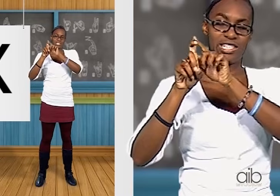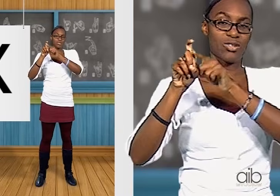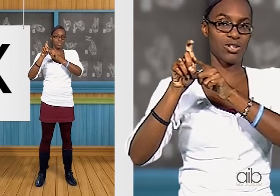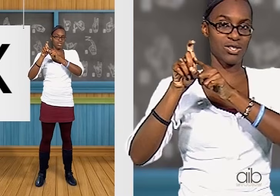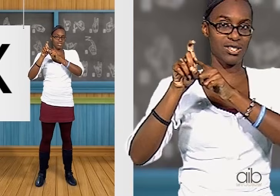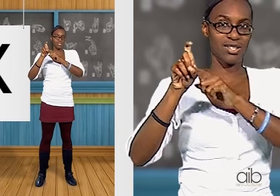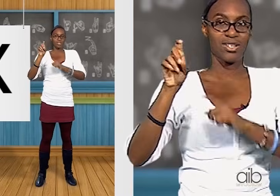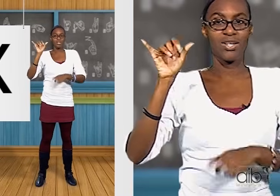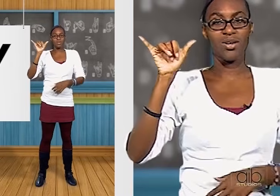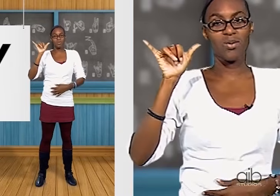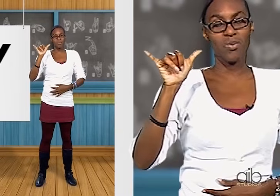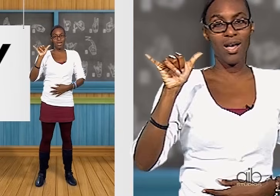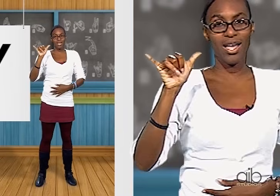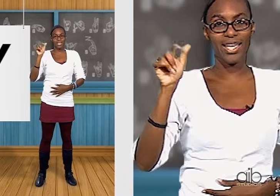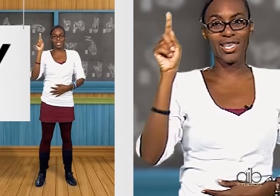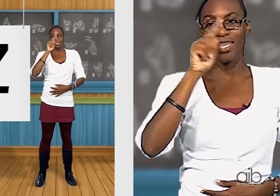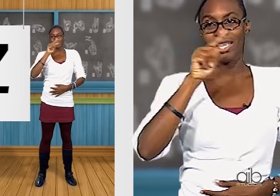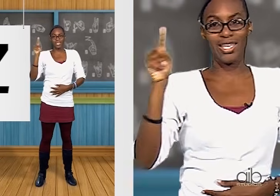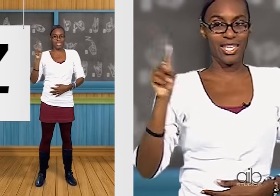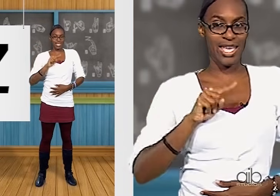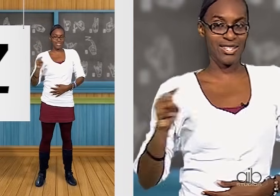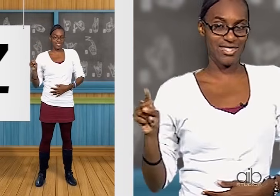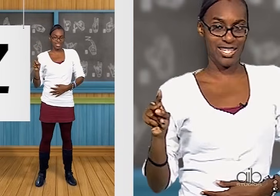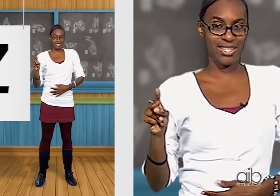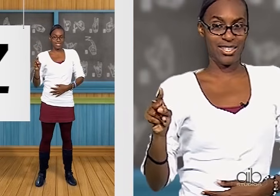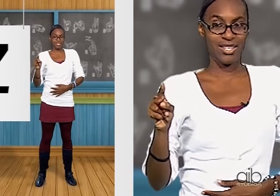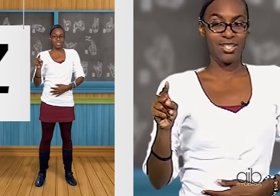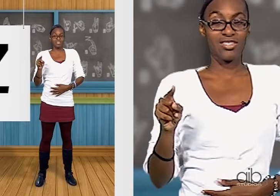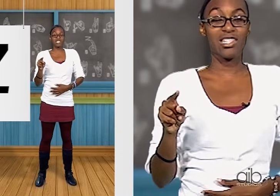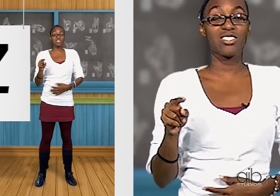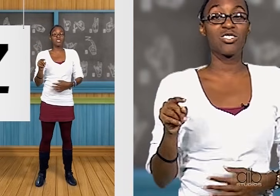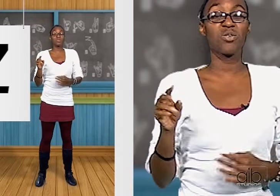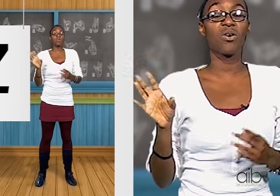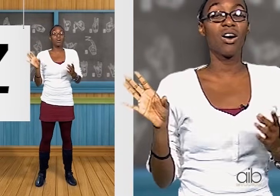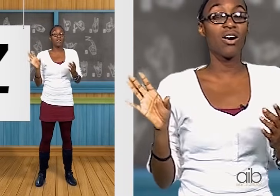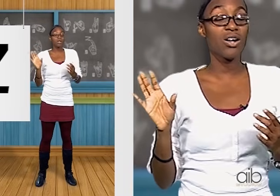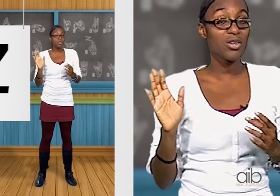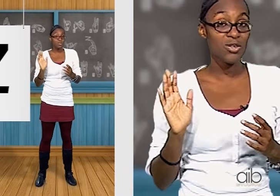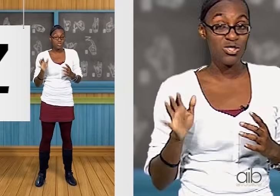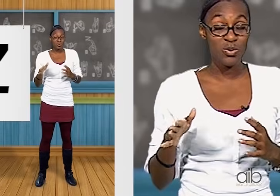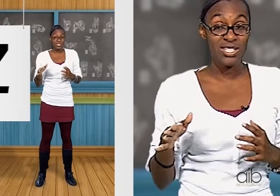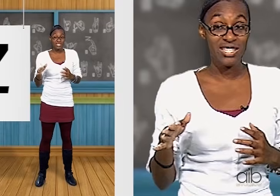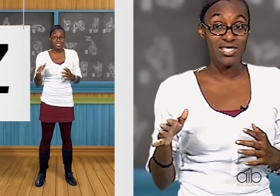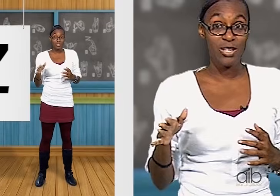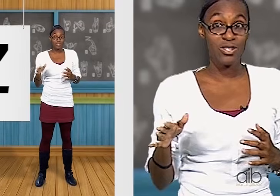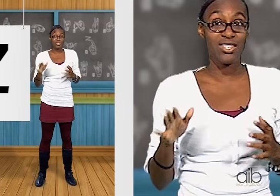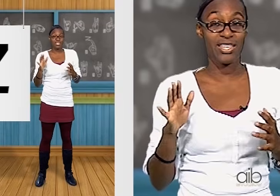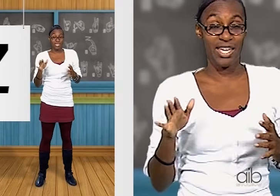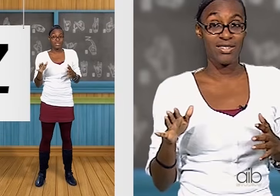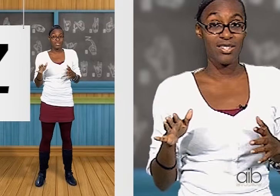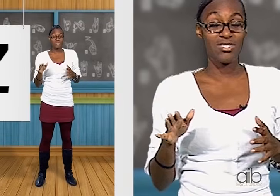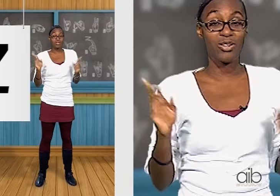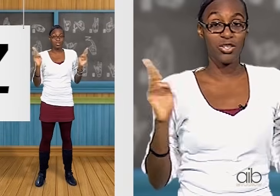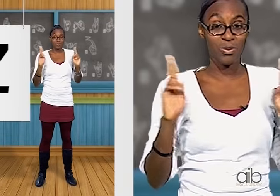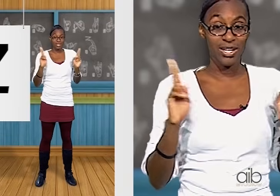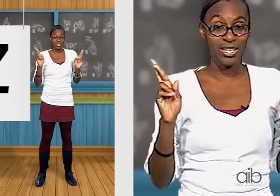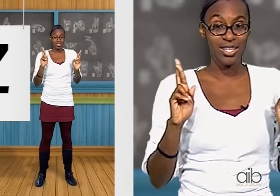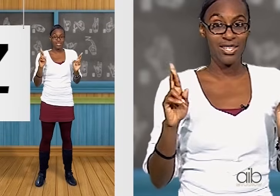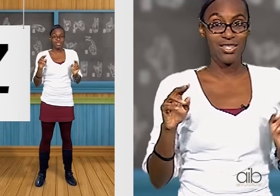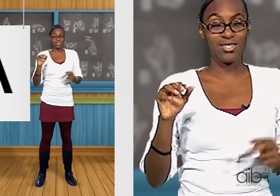little hook. Y, and Z. So let's do all those 26 letters again. So are you ready?